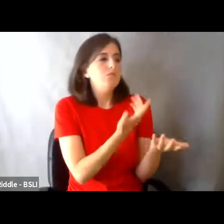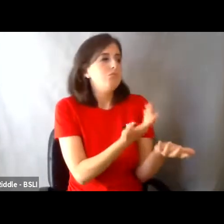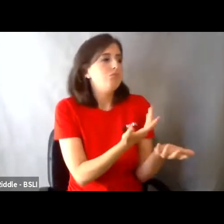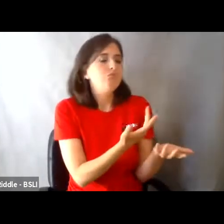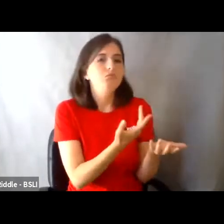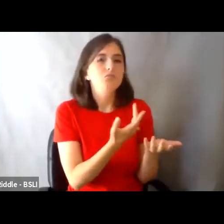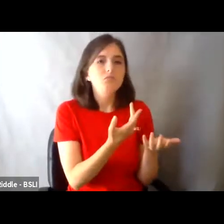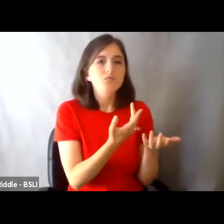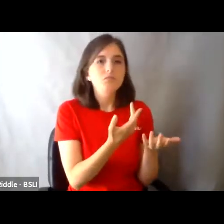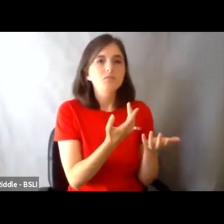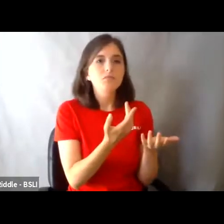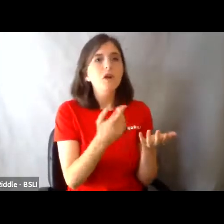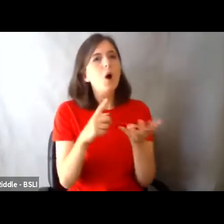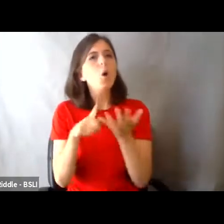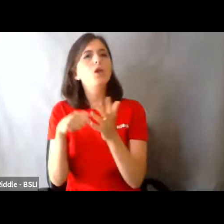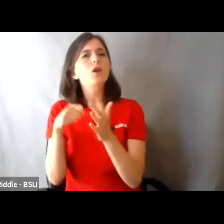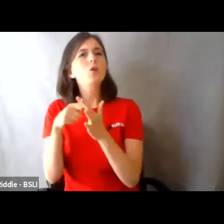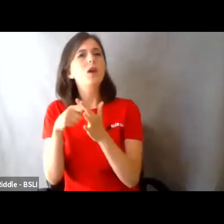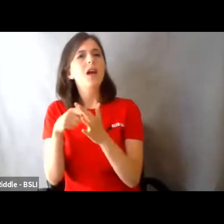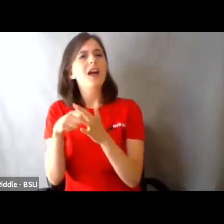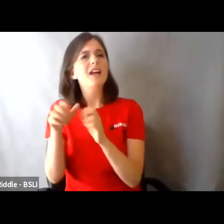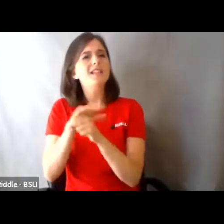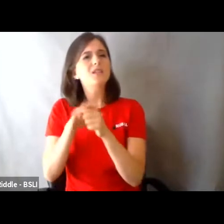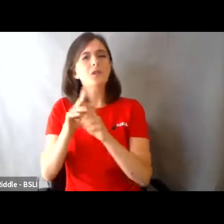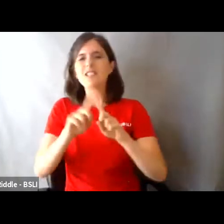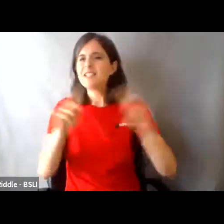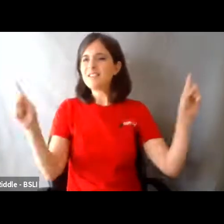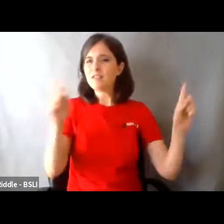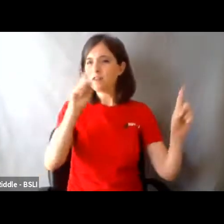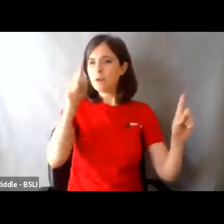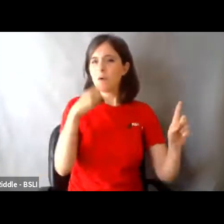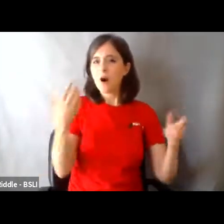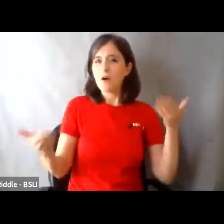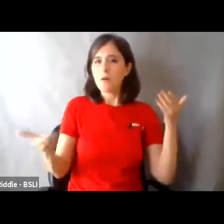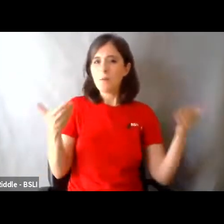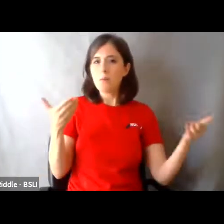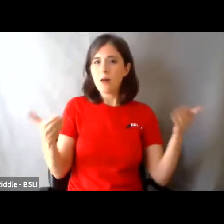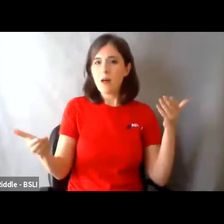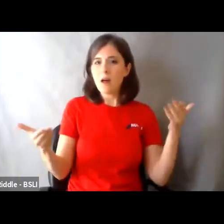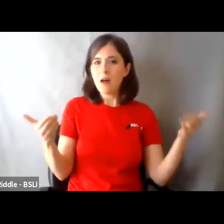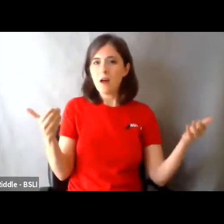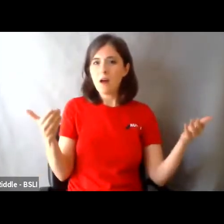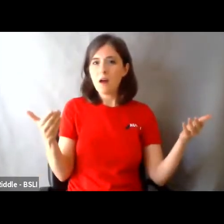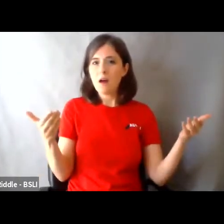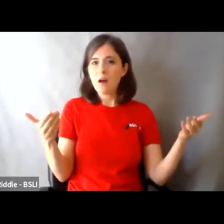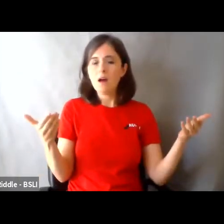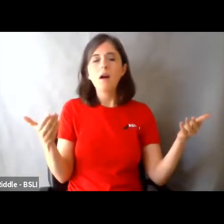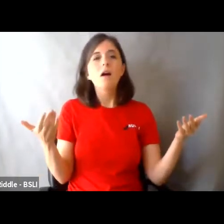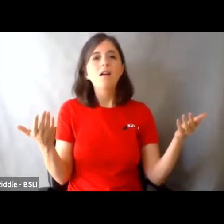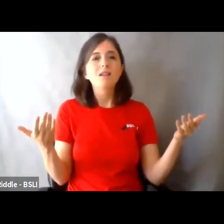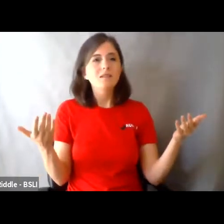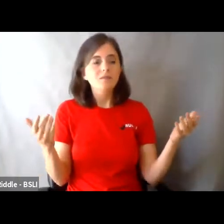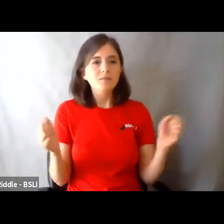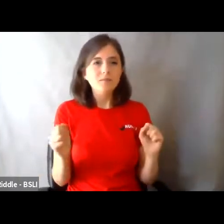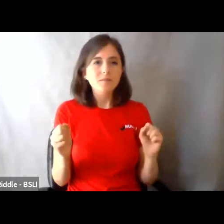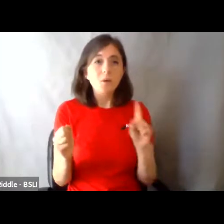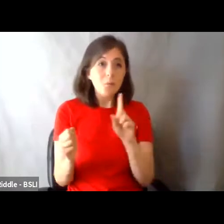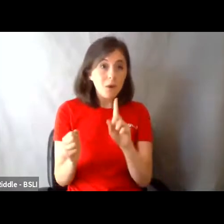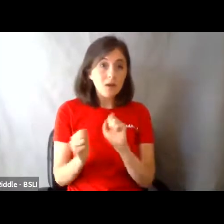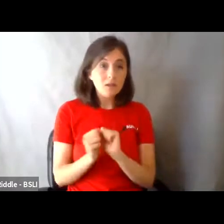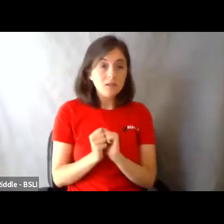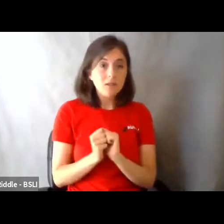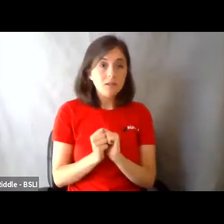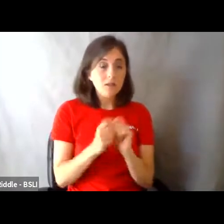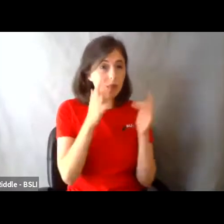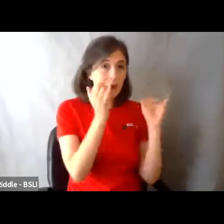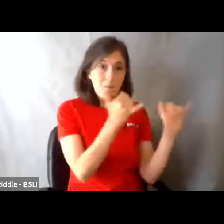because the UK situation is so different from some of the circumstances in India. But I think that